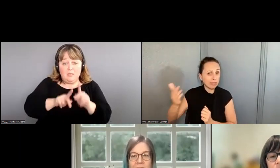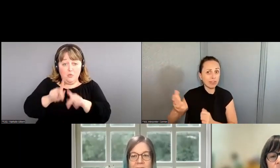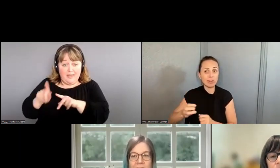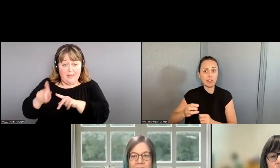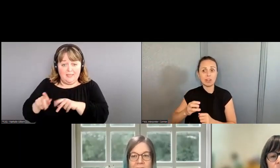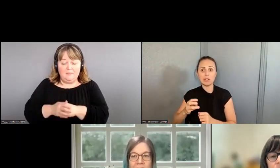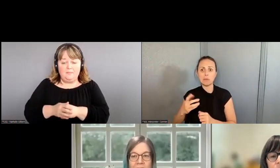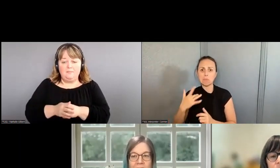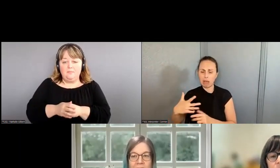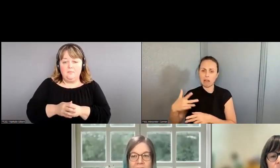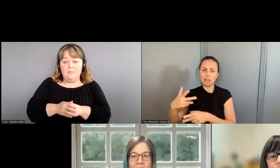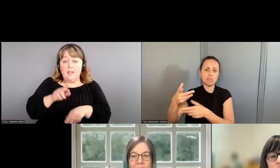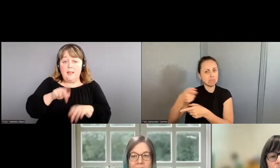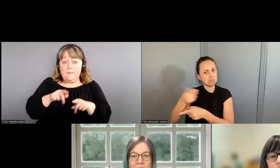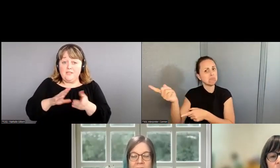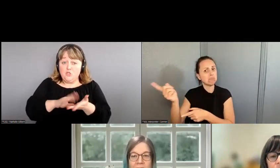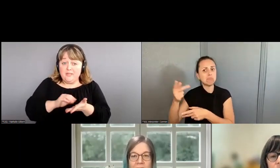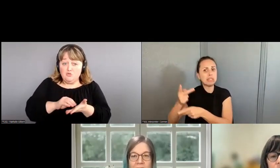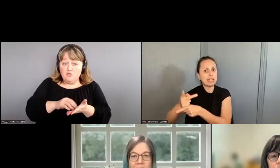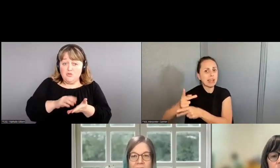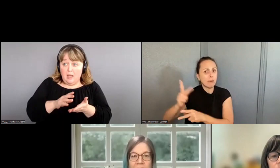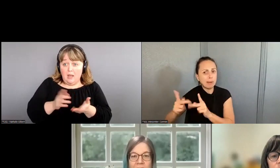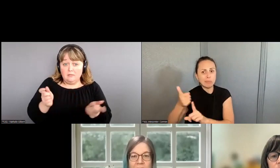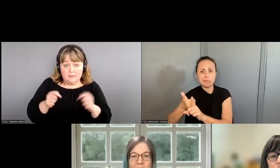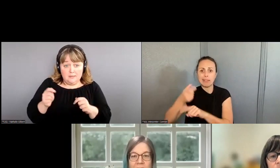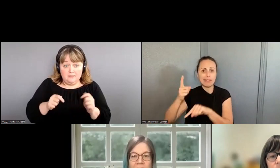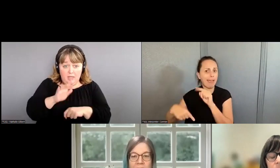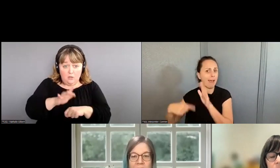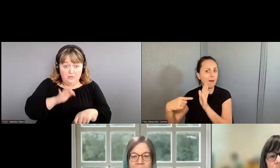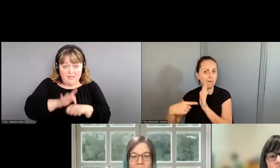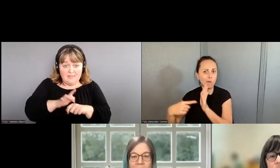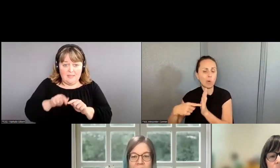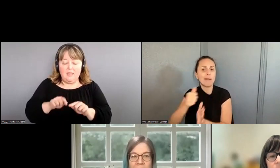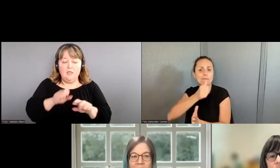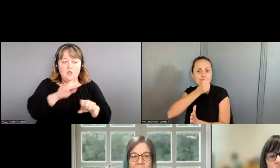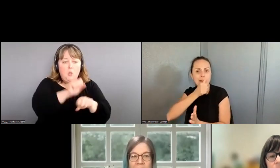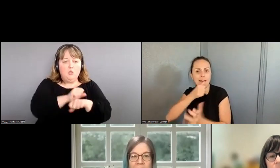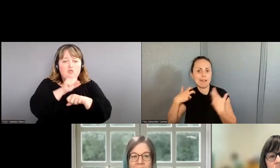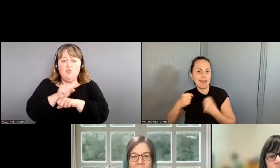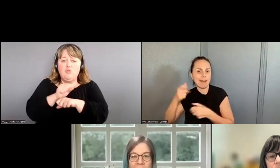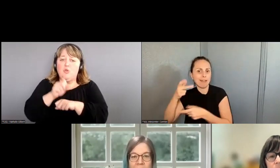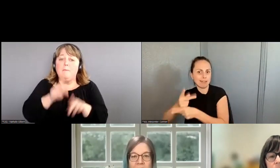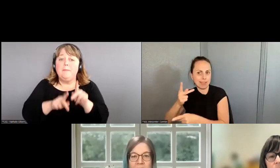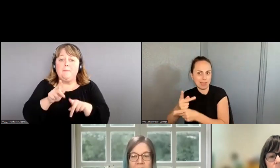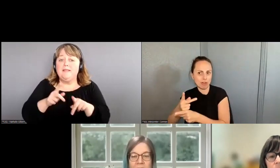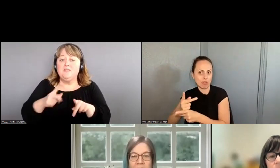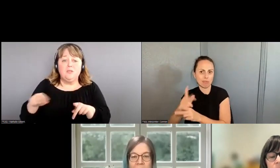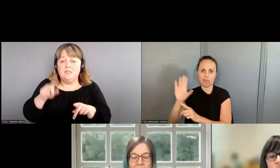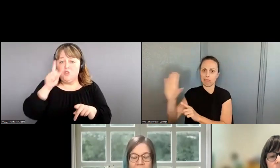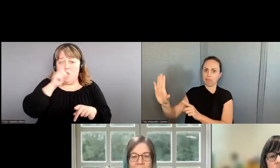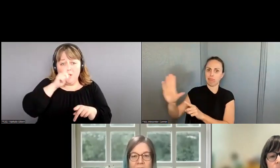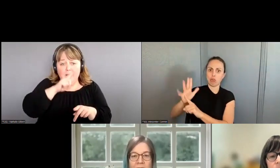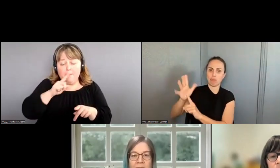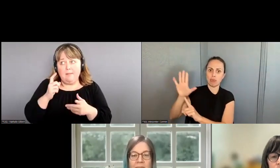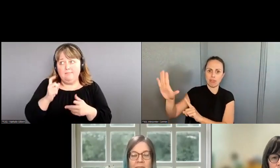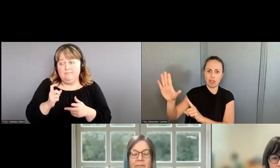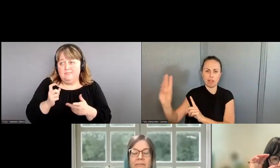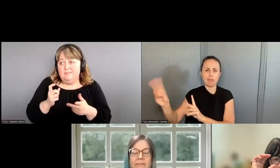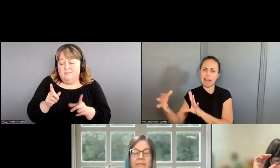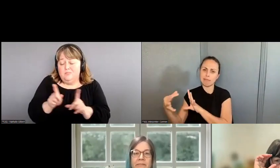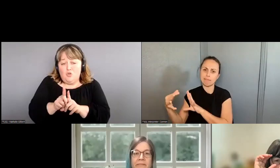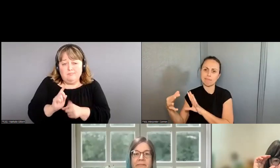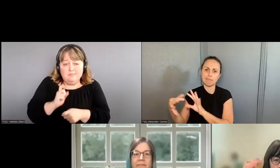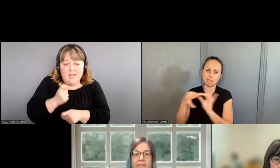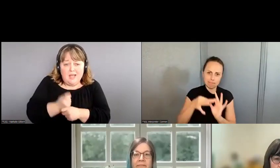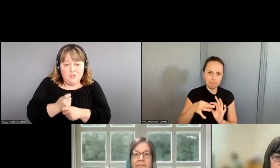mainly take care of people that cannot afford private healthcare, which is also existing there. And that leads me a bit to the things that